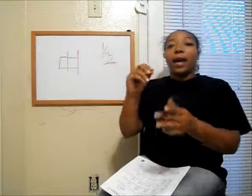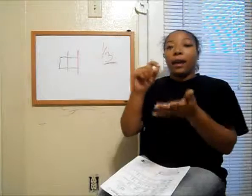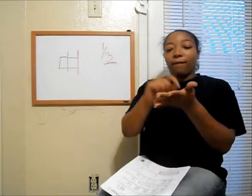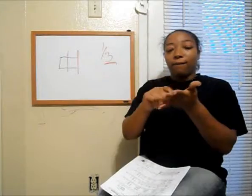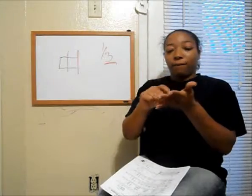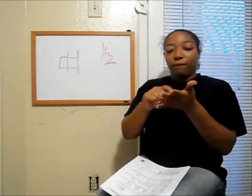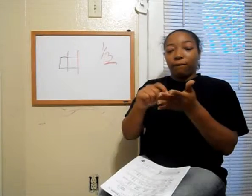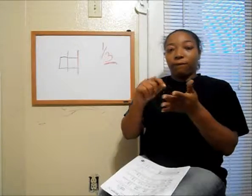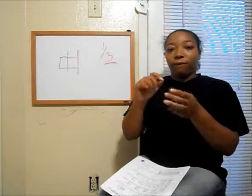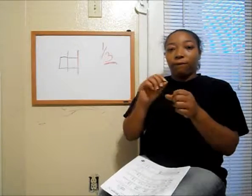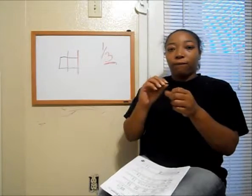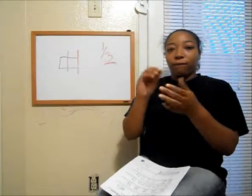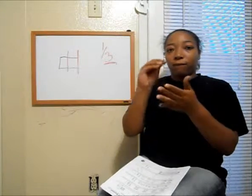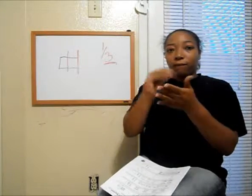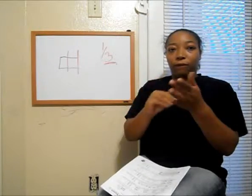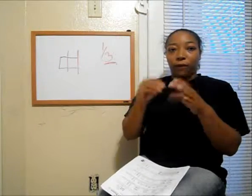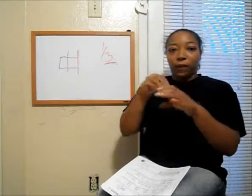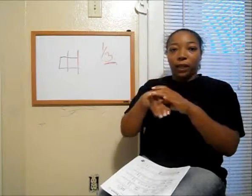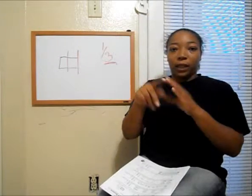and fill in the